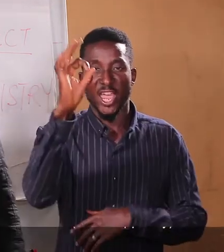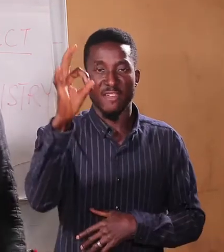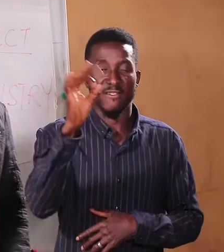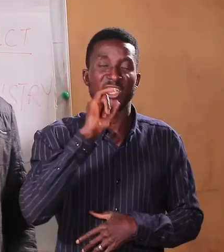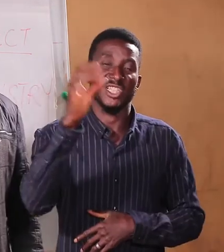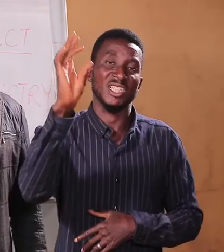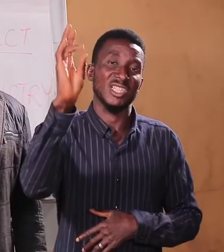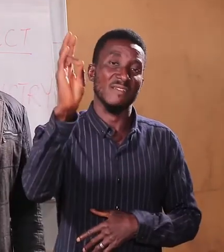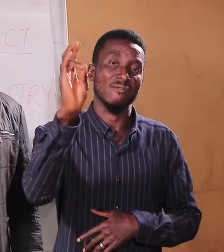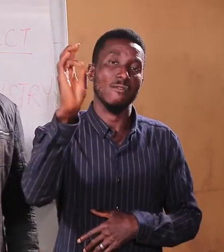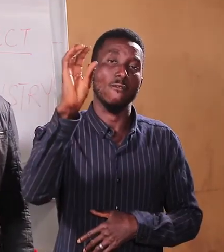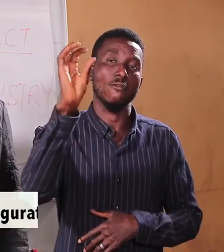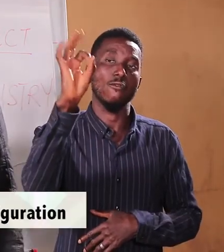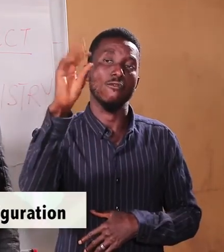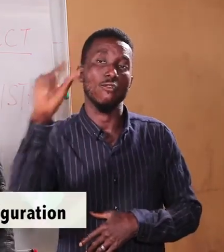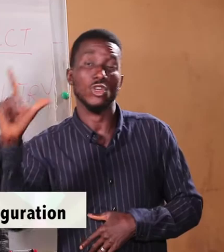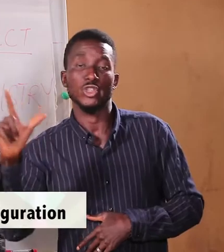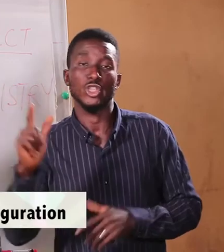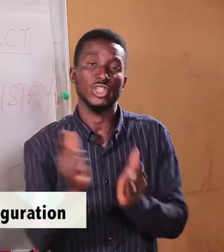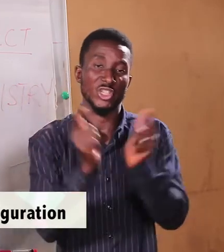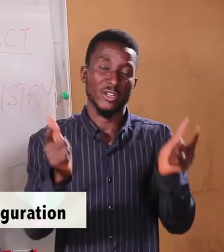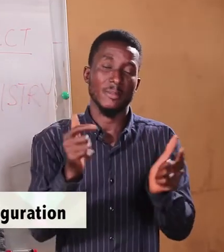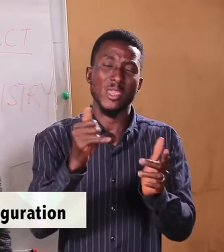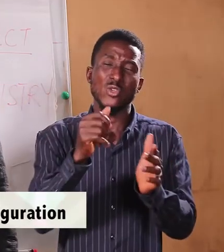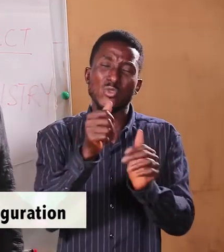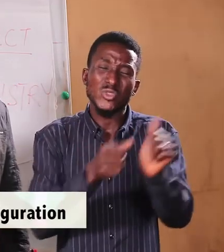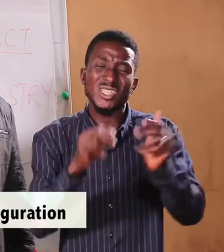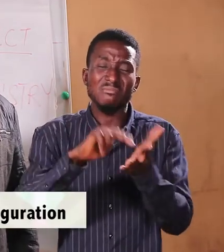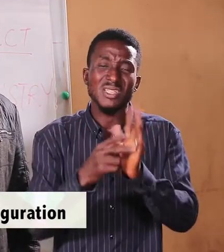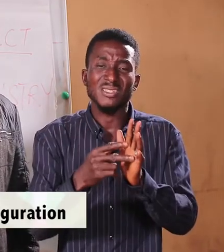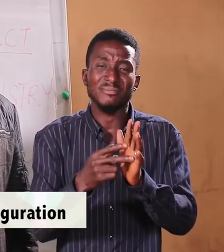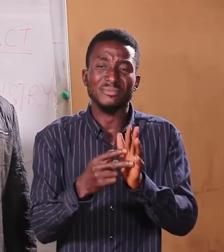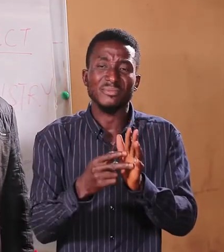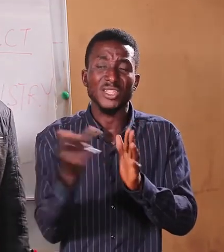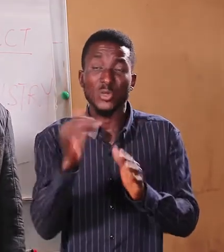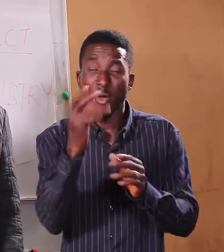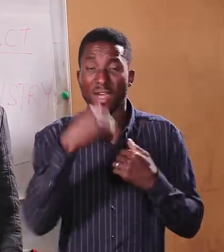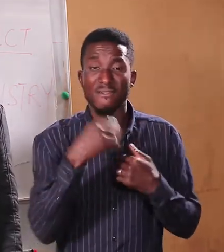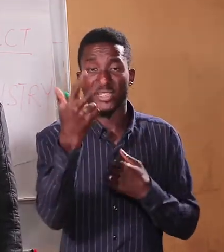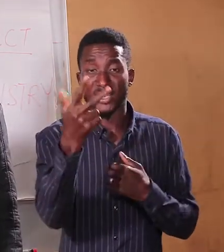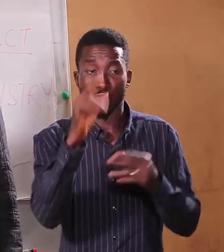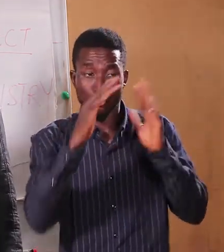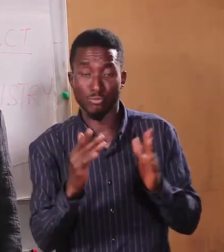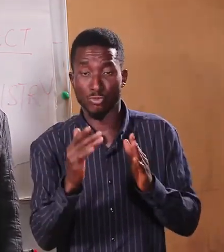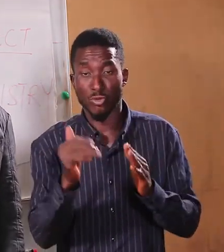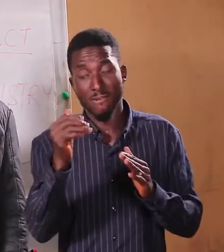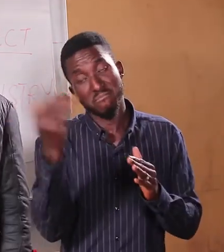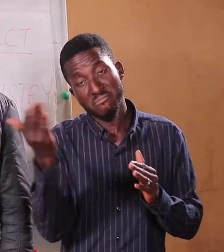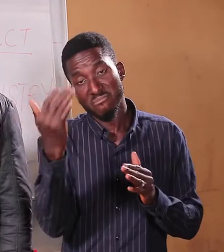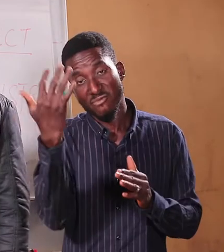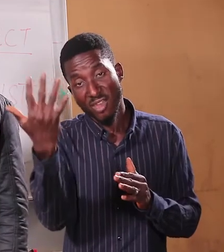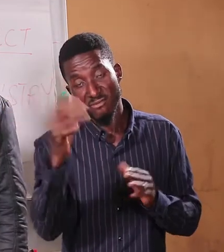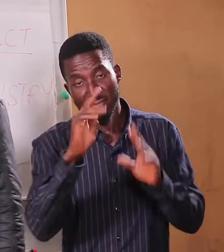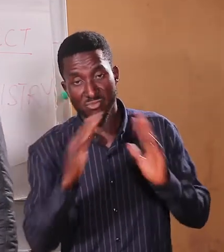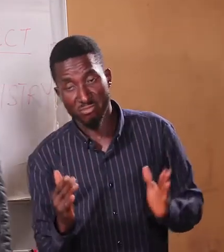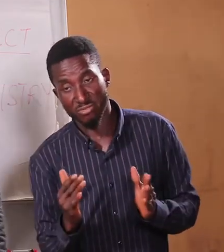is 7-fold degenerate, which means they have, the other one is having 3 rooms, and the other one is having 5 rooms, and the other one is